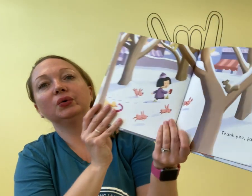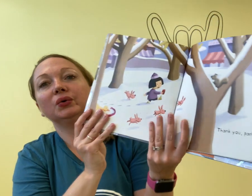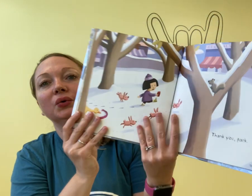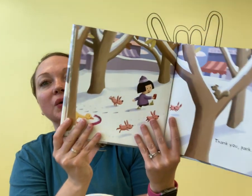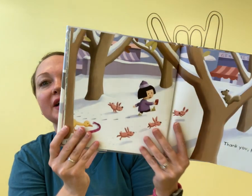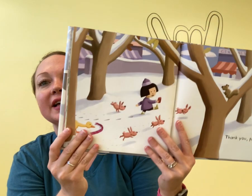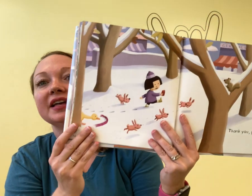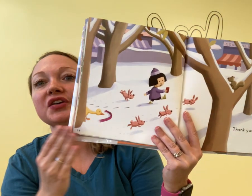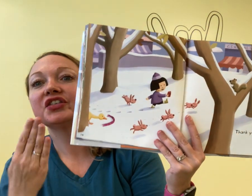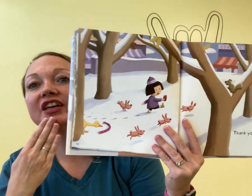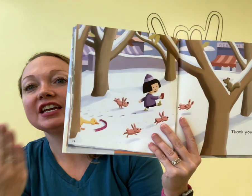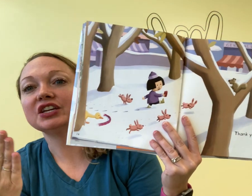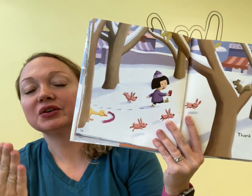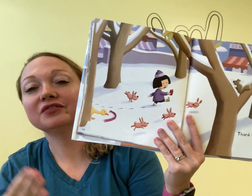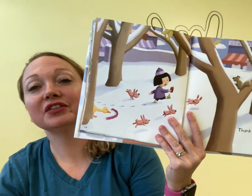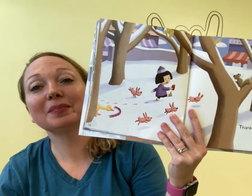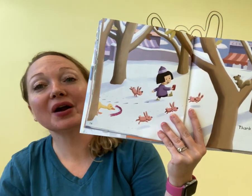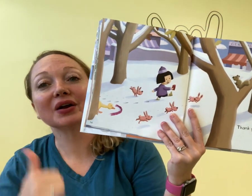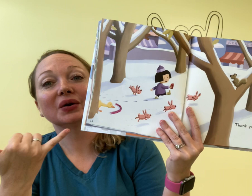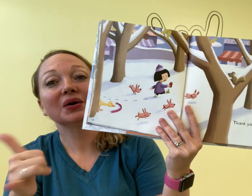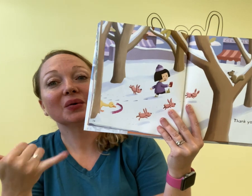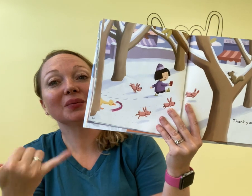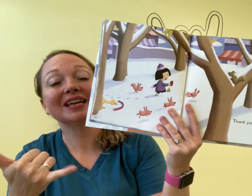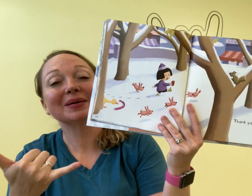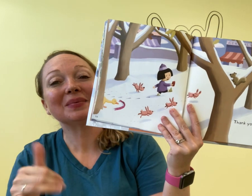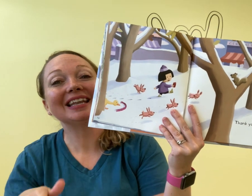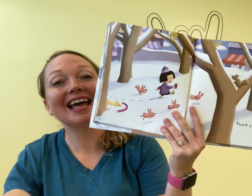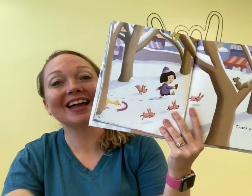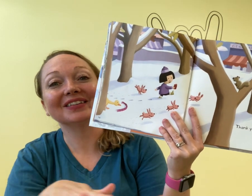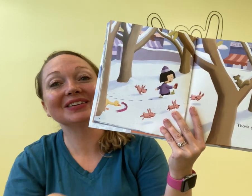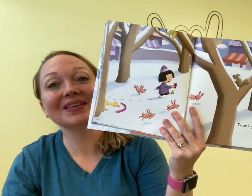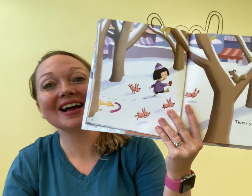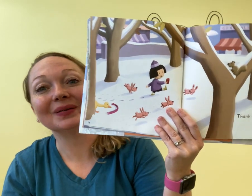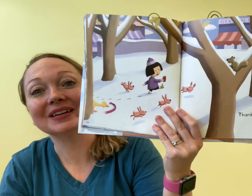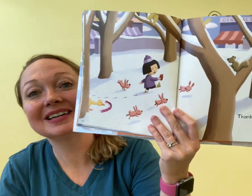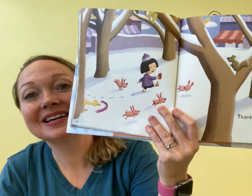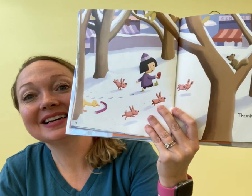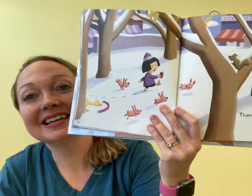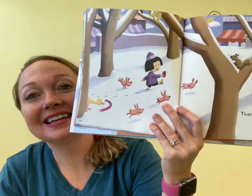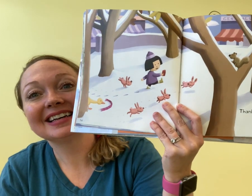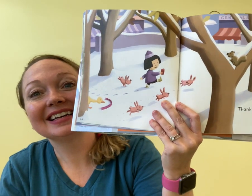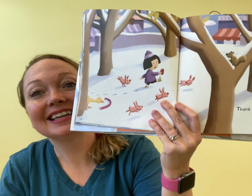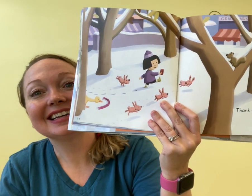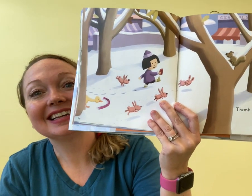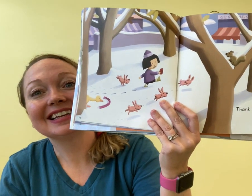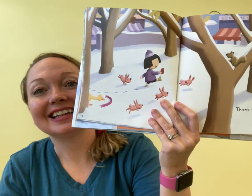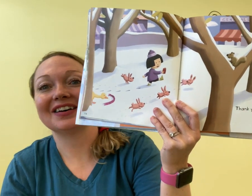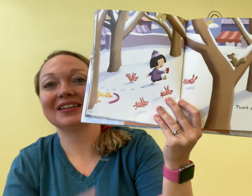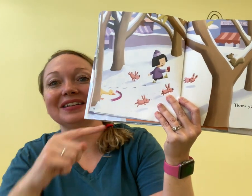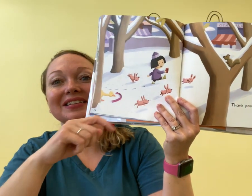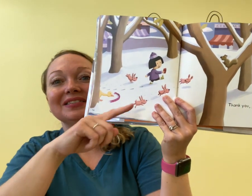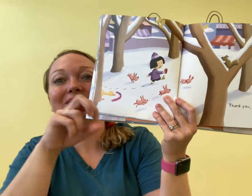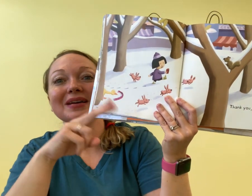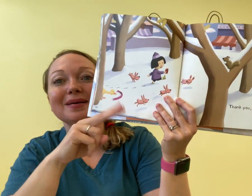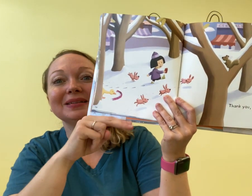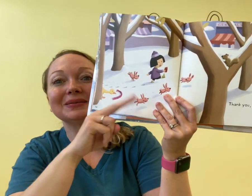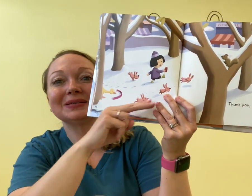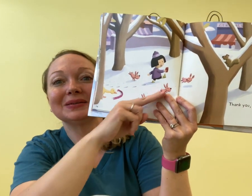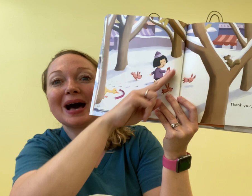Ooh, thank you for the park where we can play on the ground. And all of the rabbits are still hopping